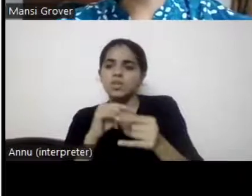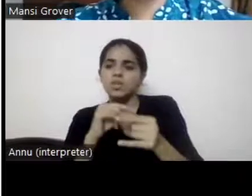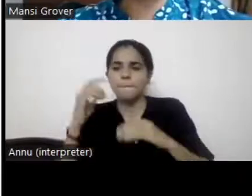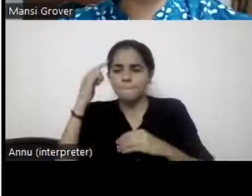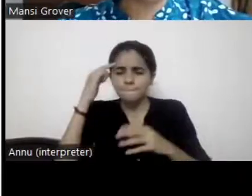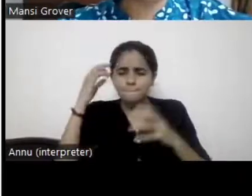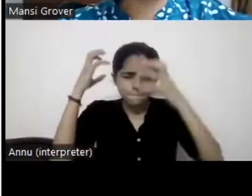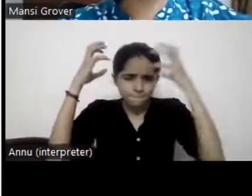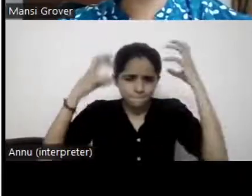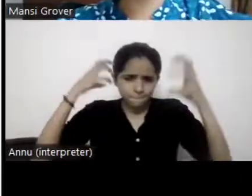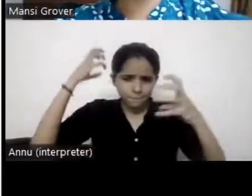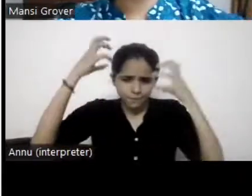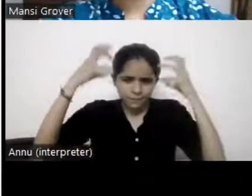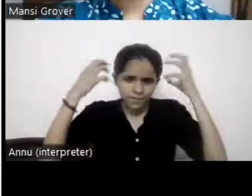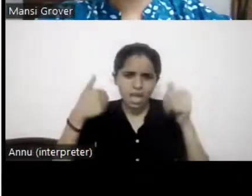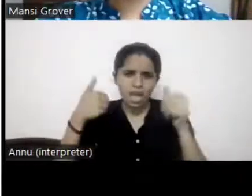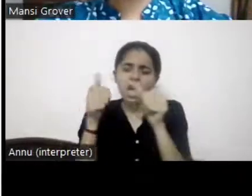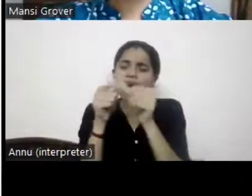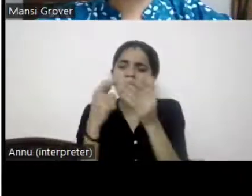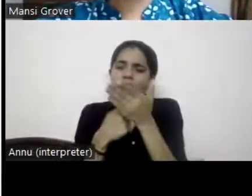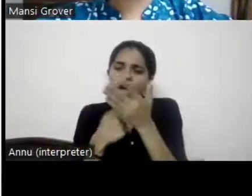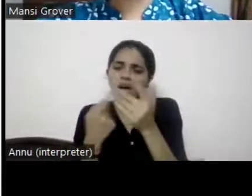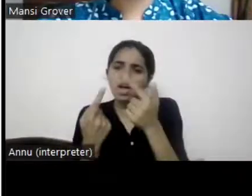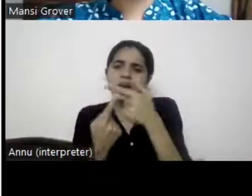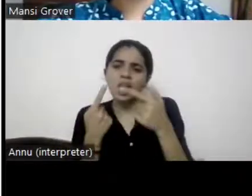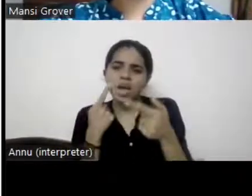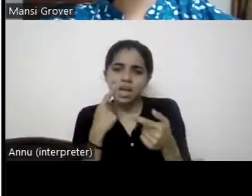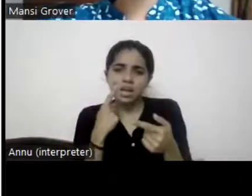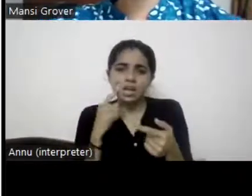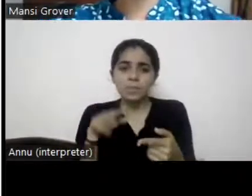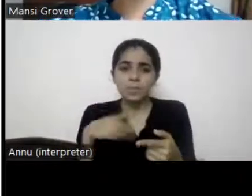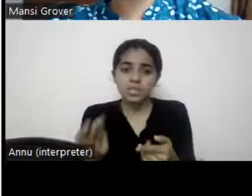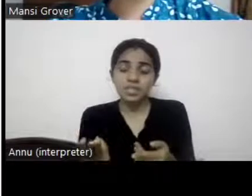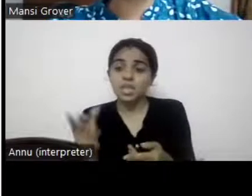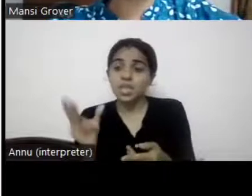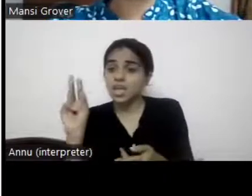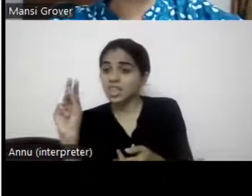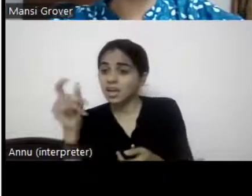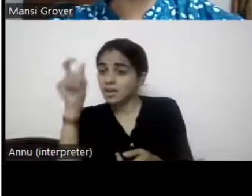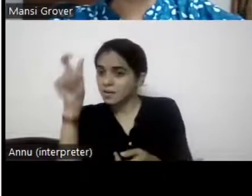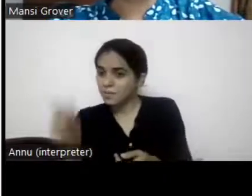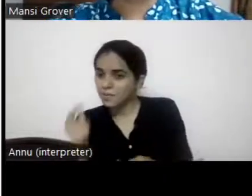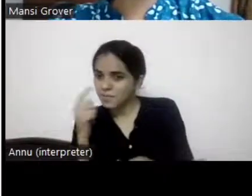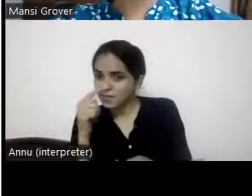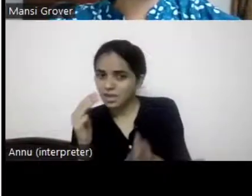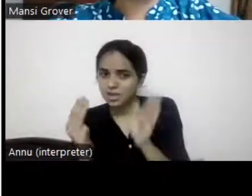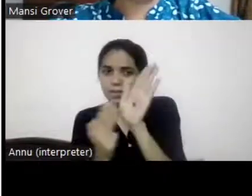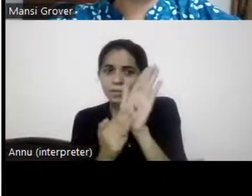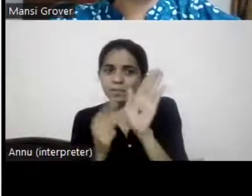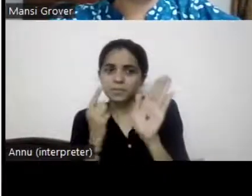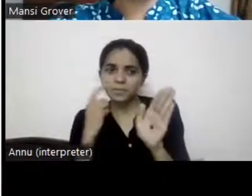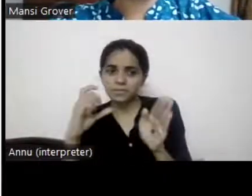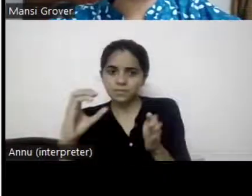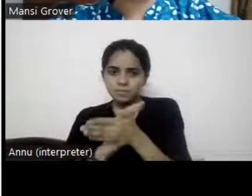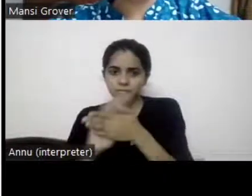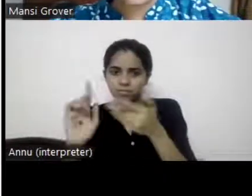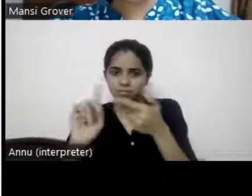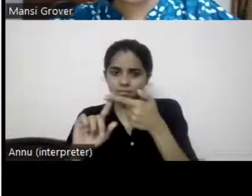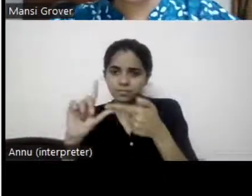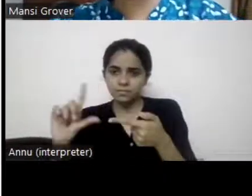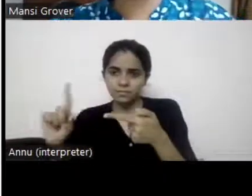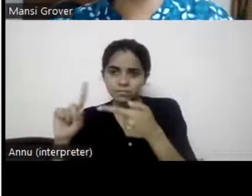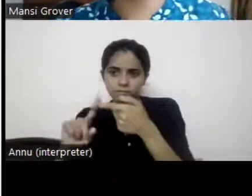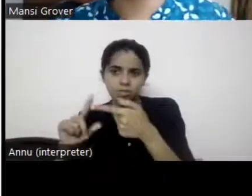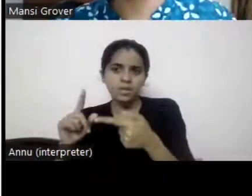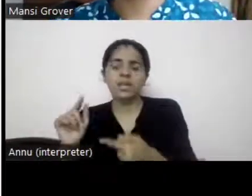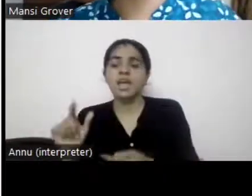see in Aarti also. Then when we talk about Michelle, how she has been totally denied deaf sociality. And